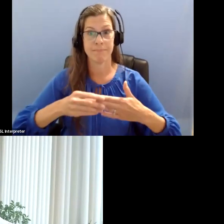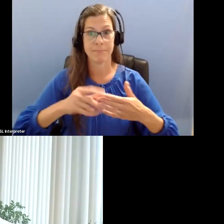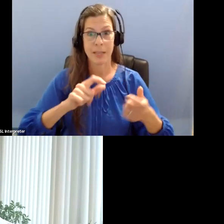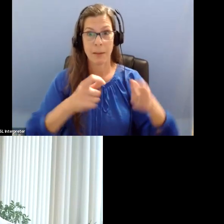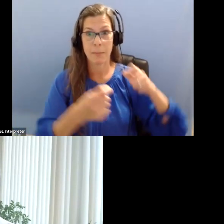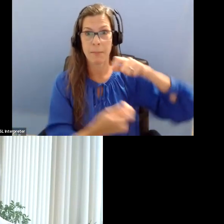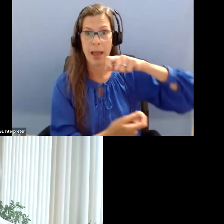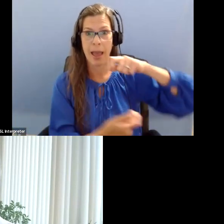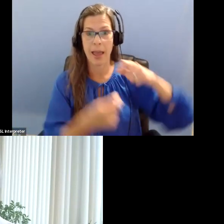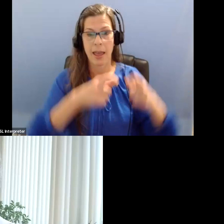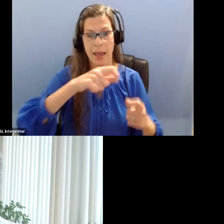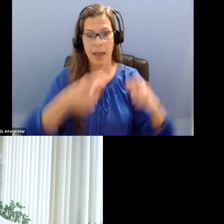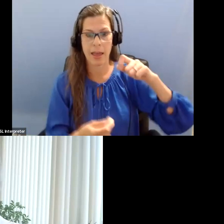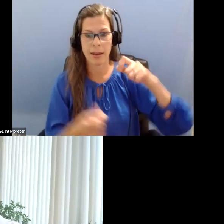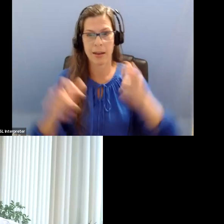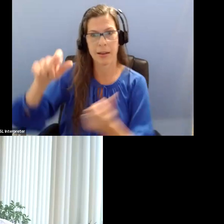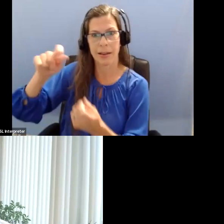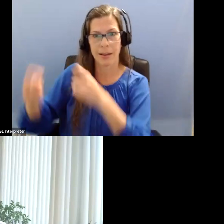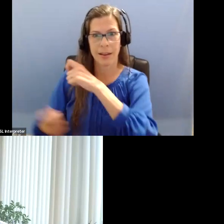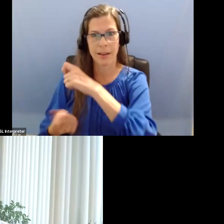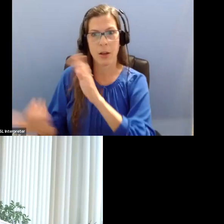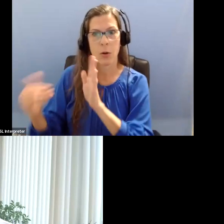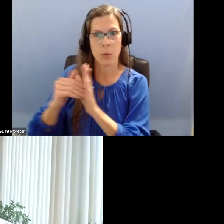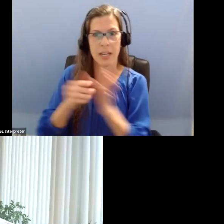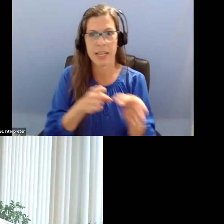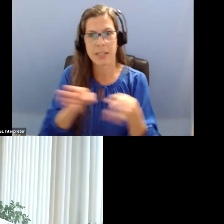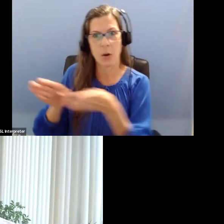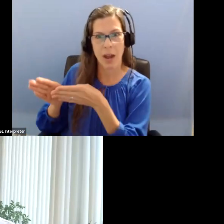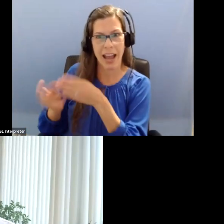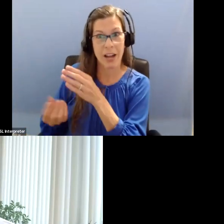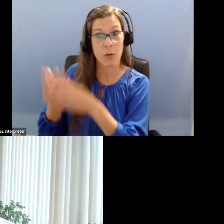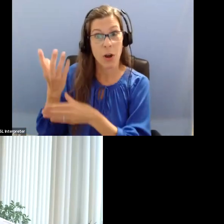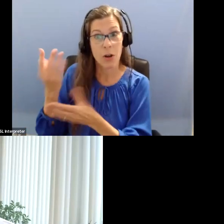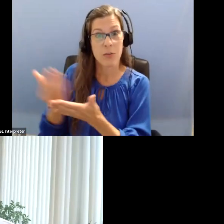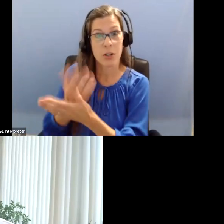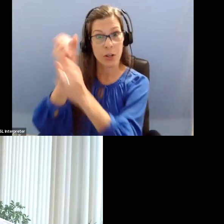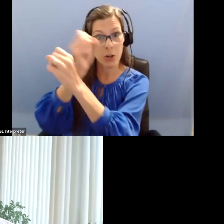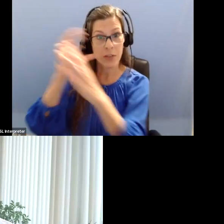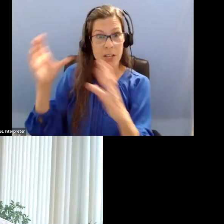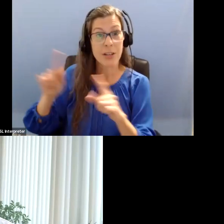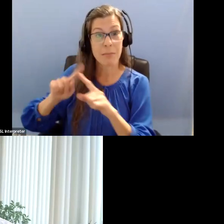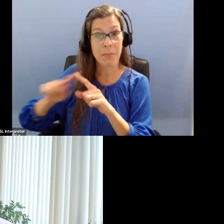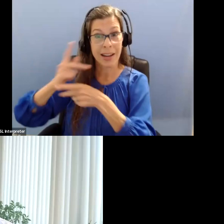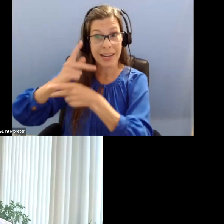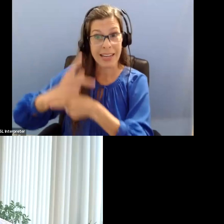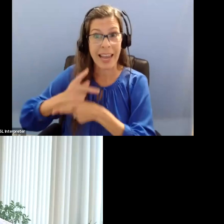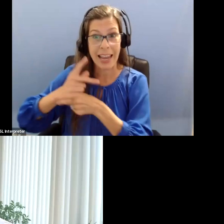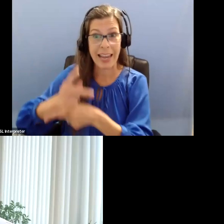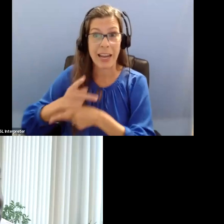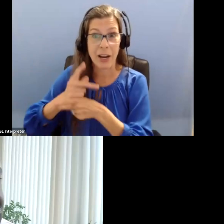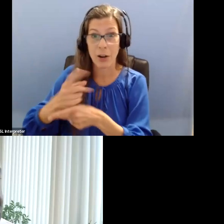redirect growth to have it be a new vision, but we have to do that with care so that we don't break and scar